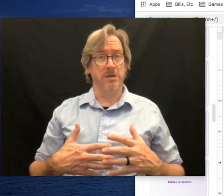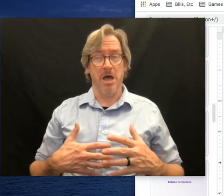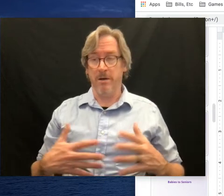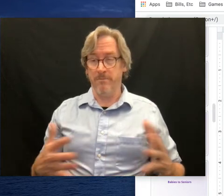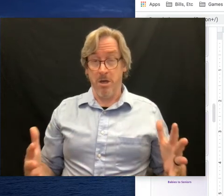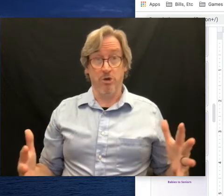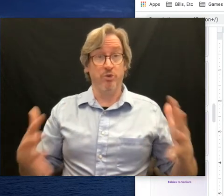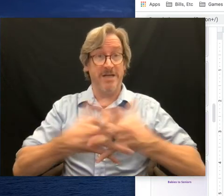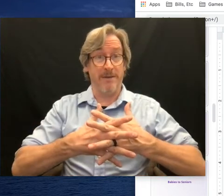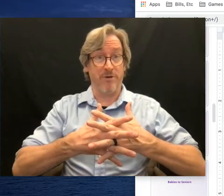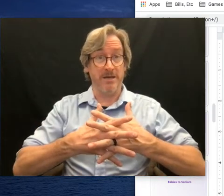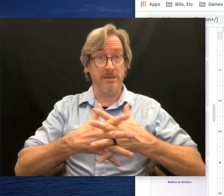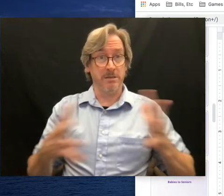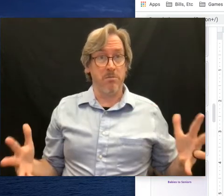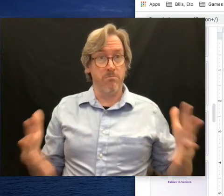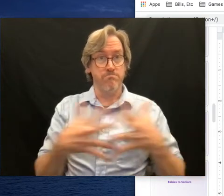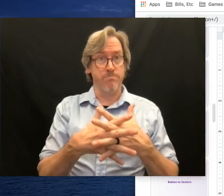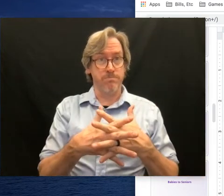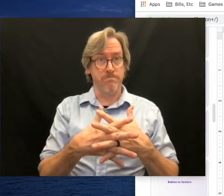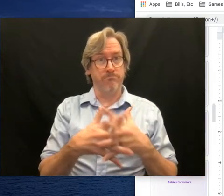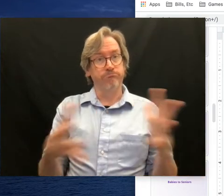there's to get pregnant